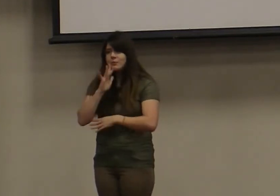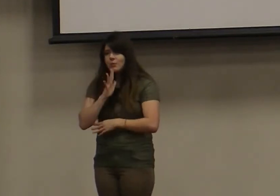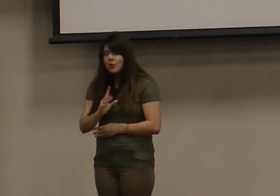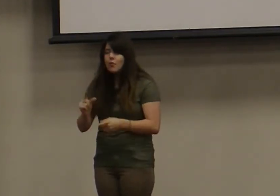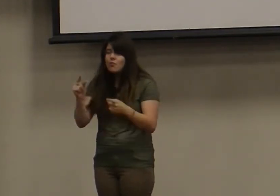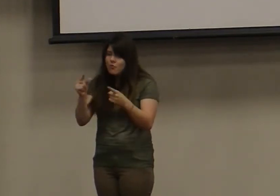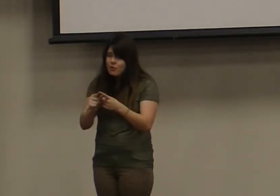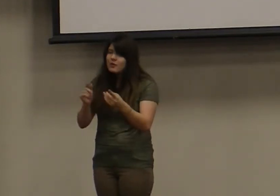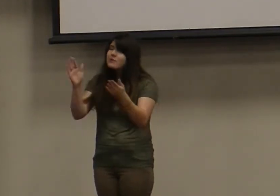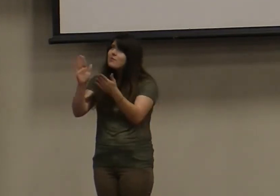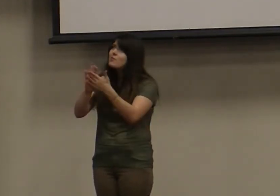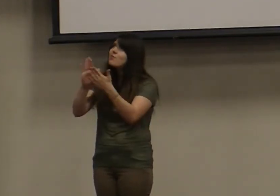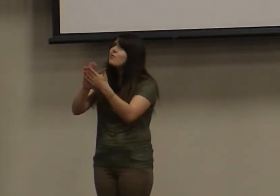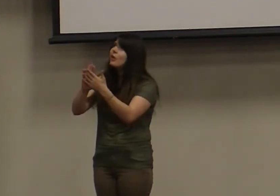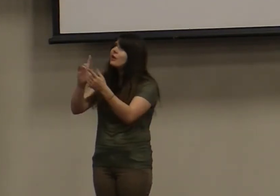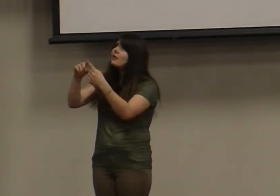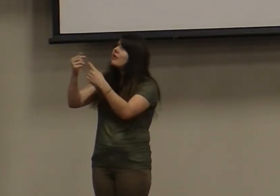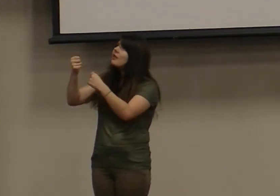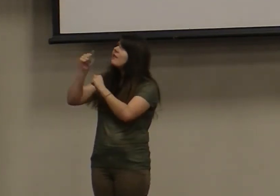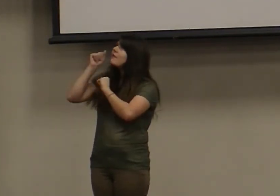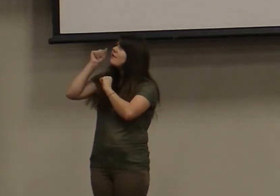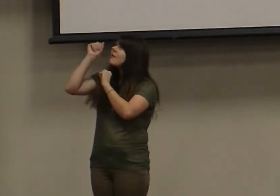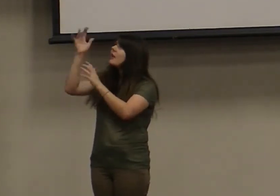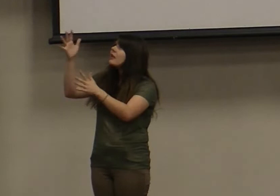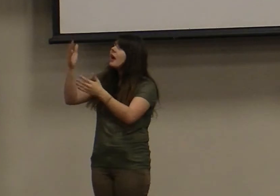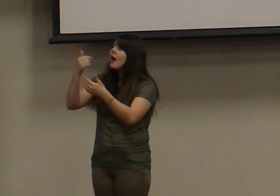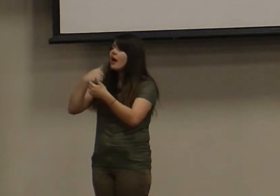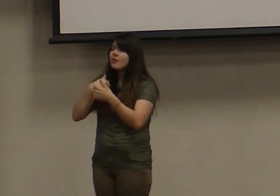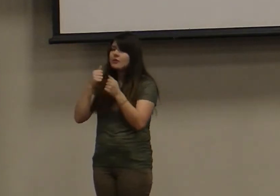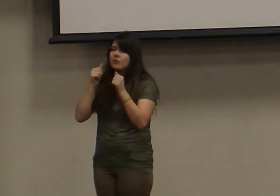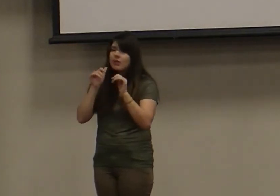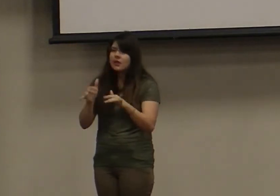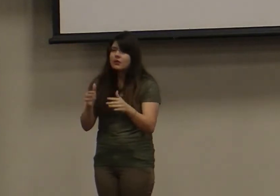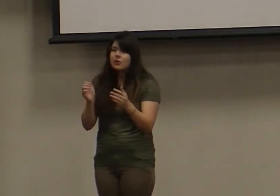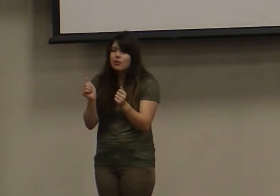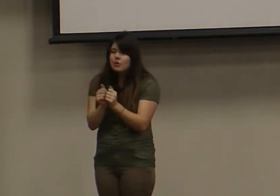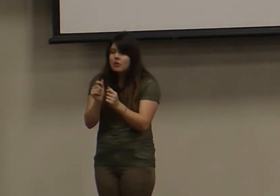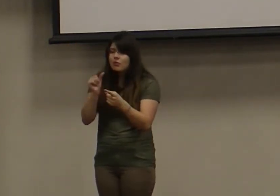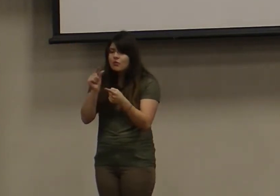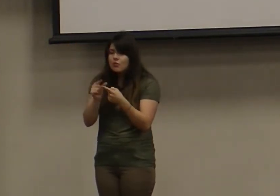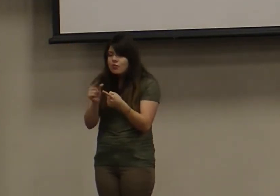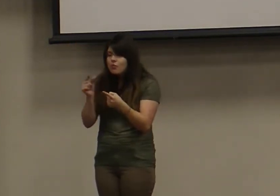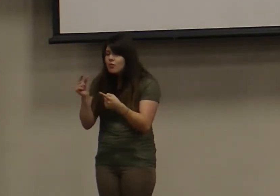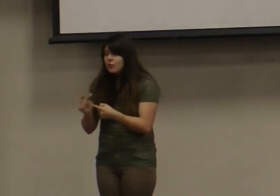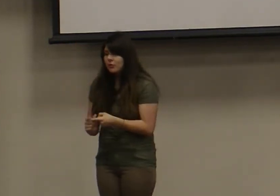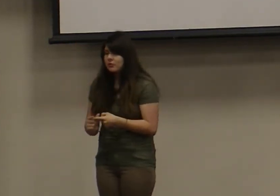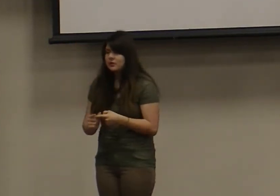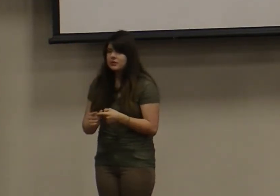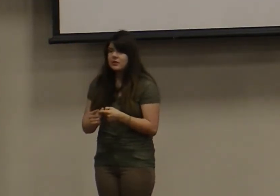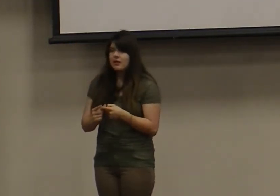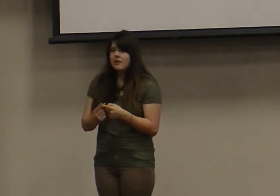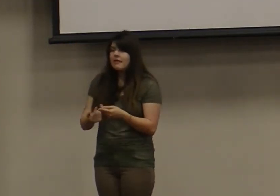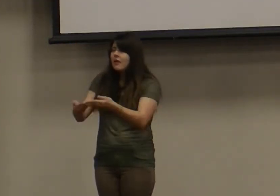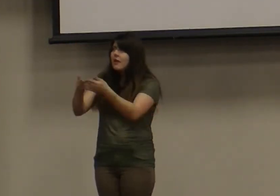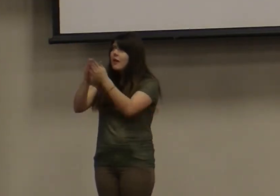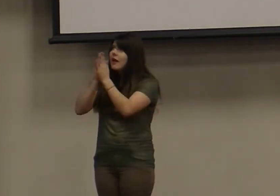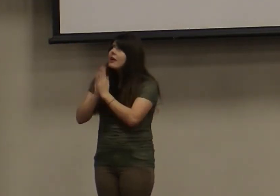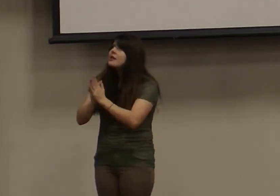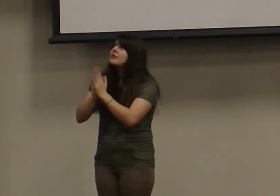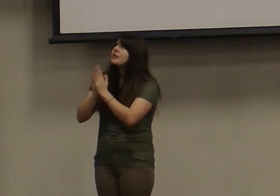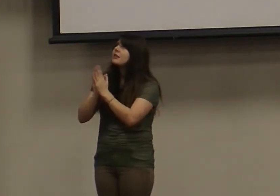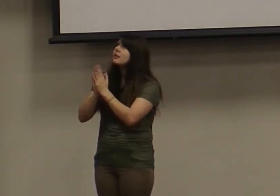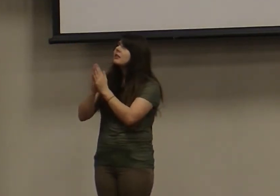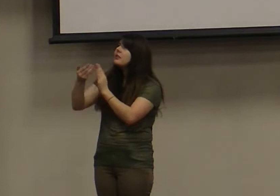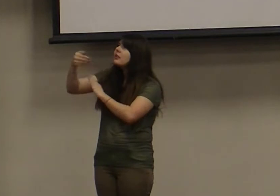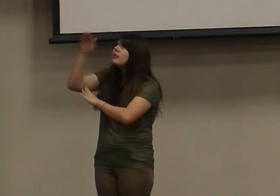thanksgiving to our Father. I was blessed with words of asking God to